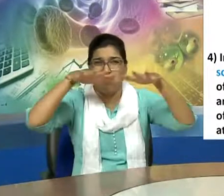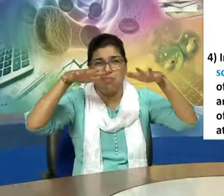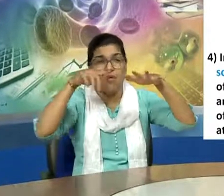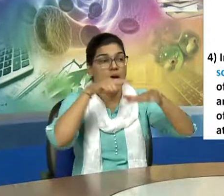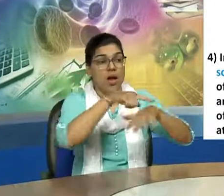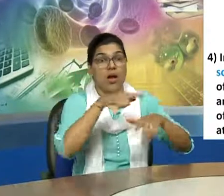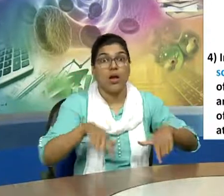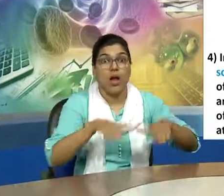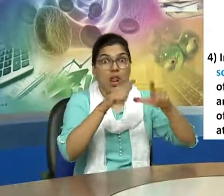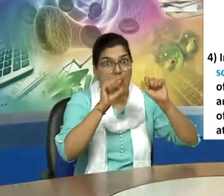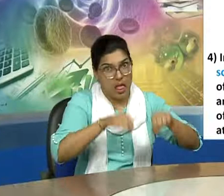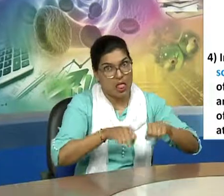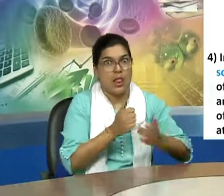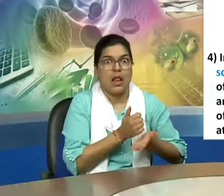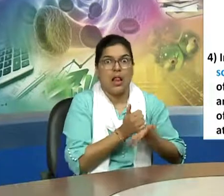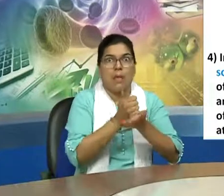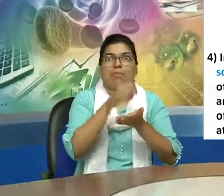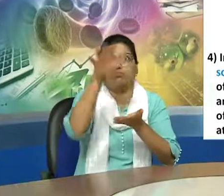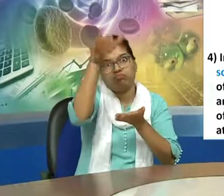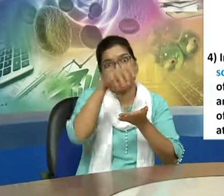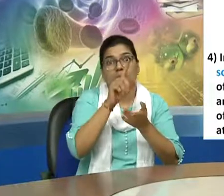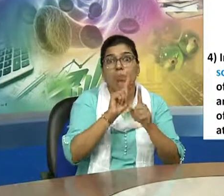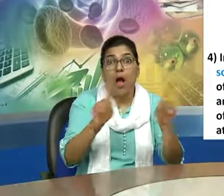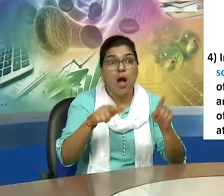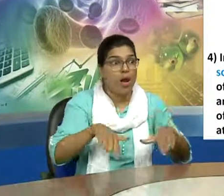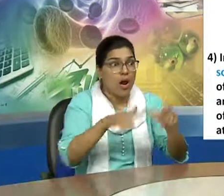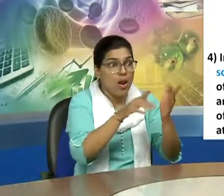more carbon dioxide